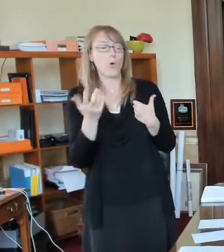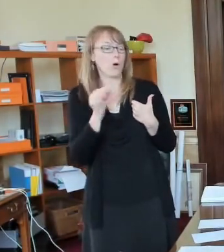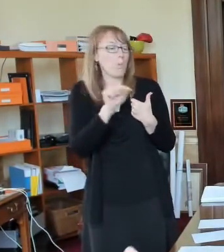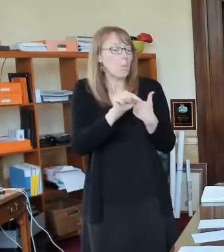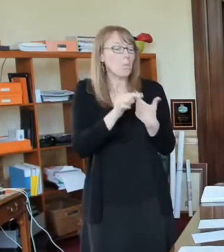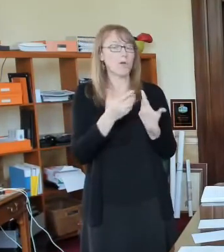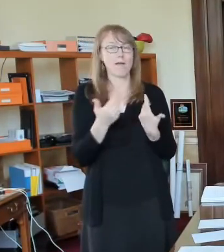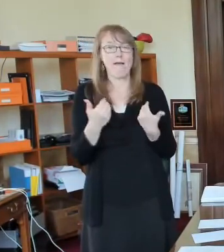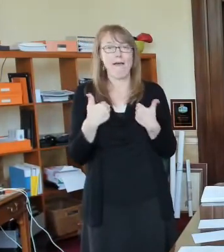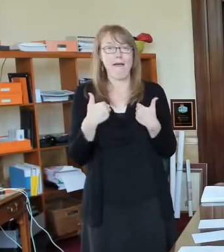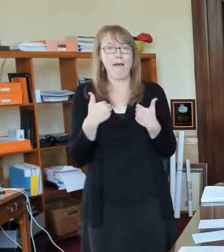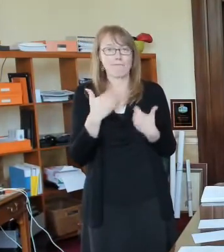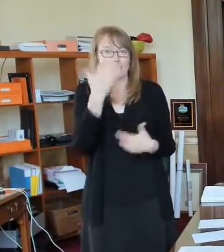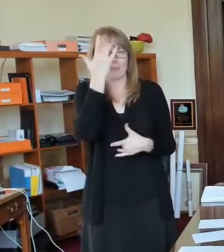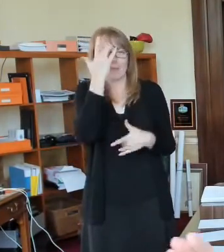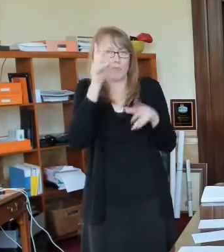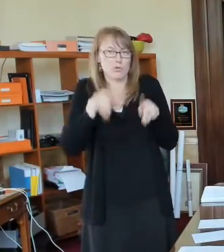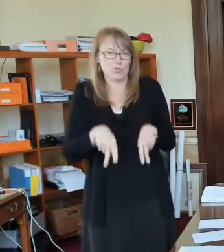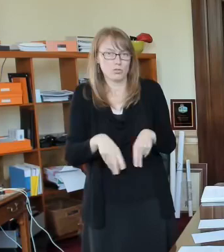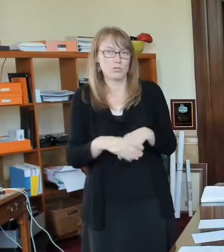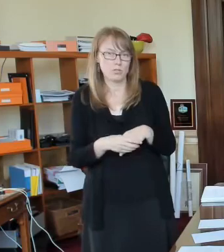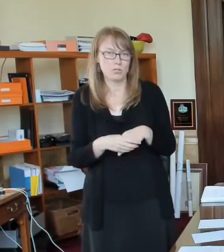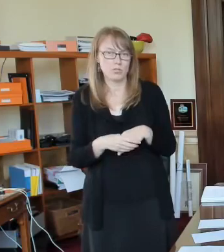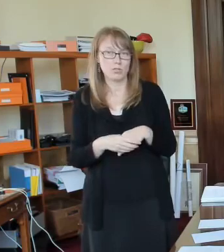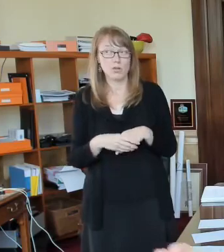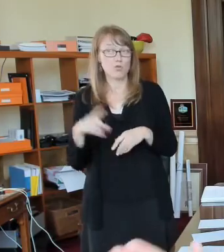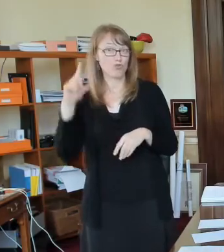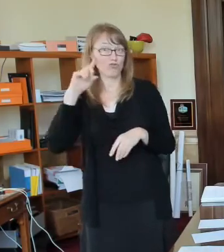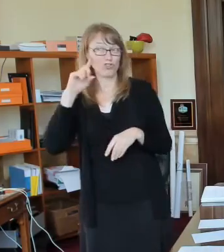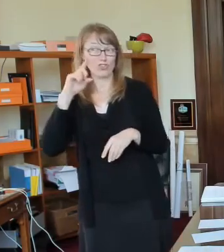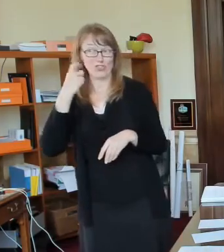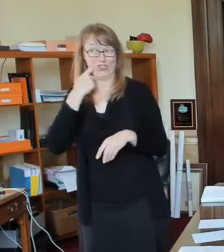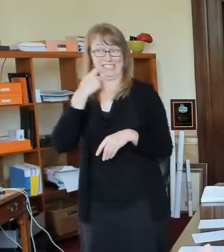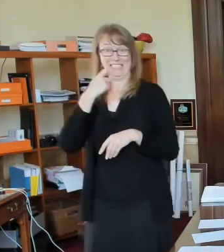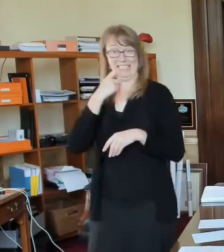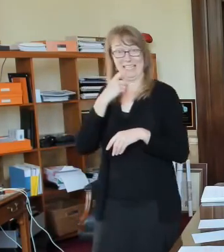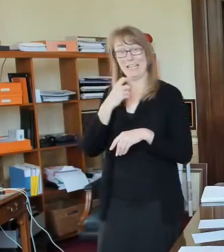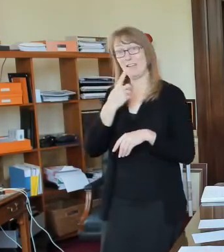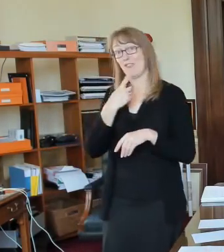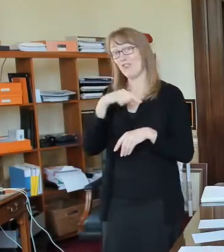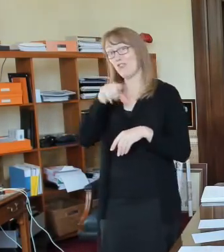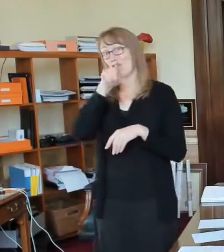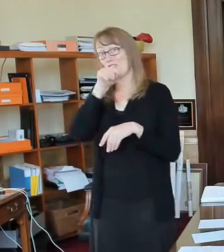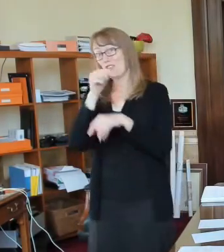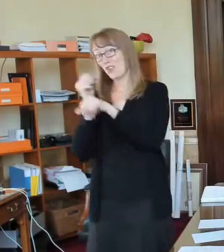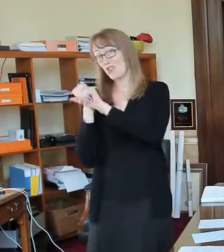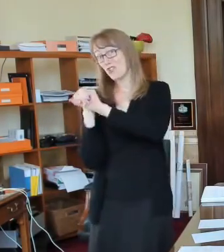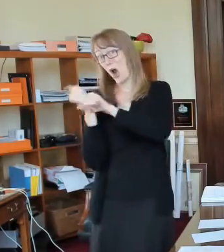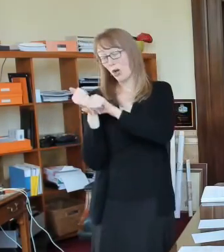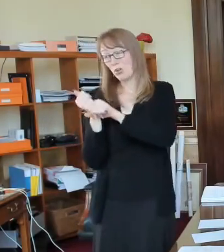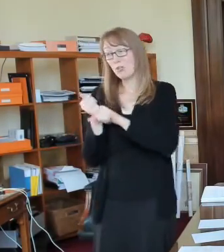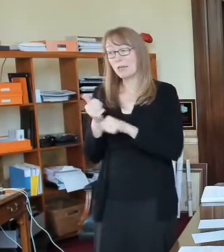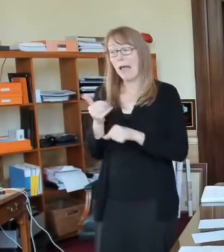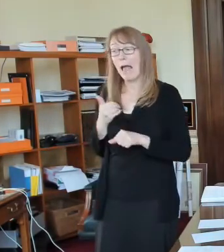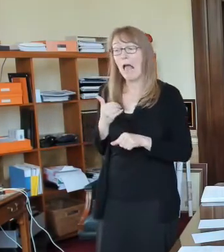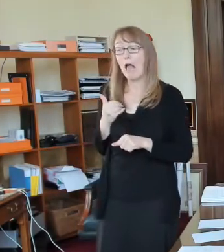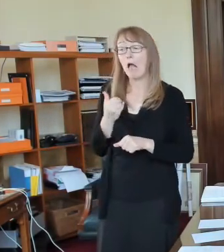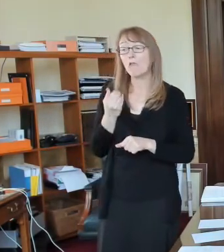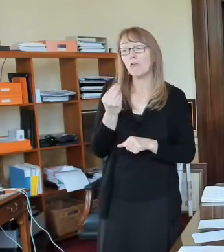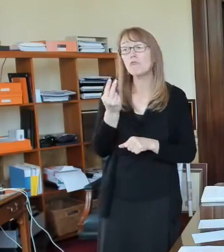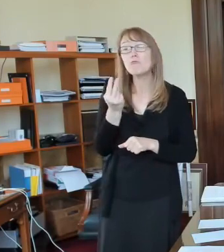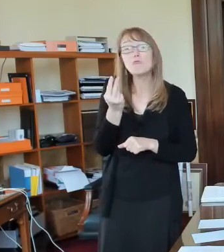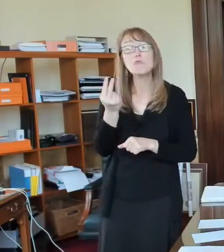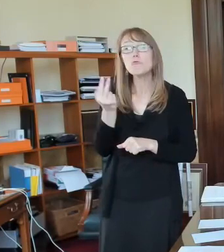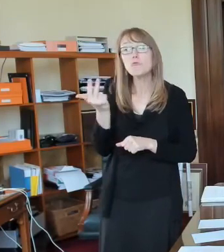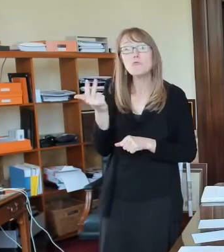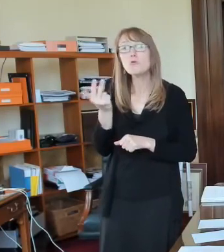Cardinals have 2 or 3 individuals on the team who tested positive for COVID. The Blues have some folks.